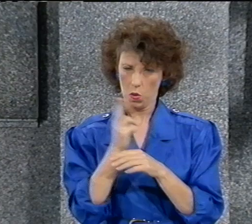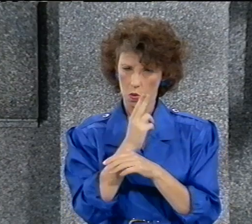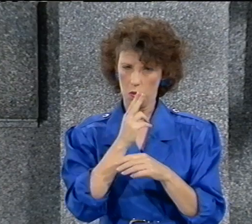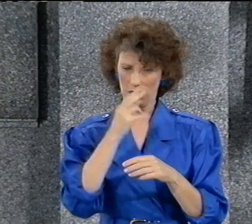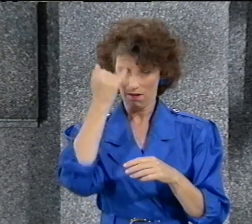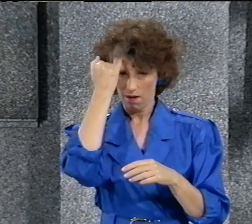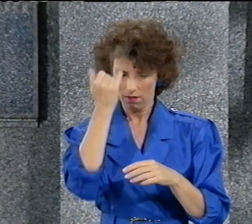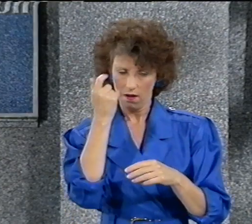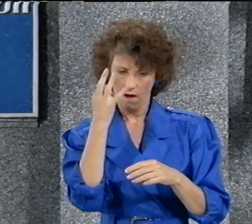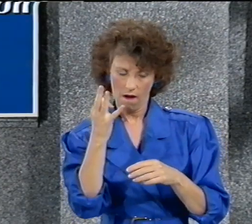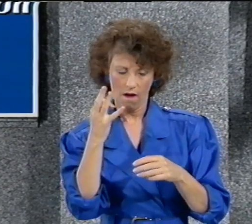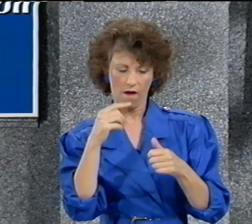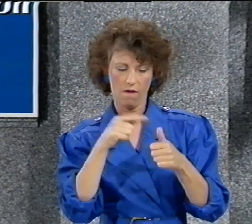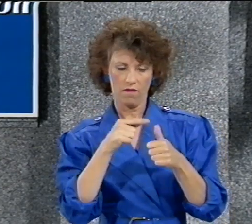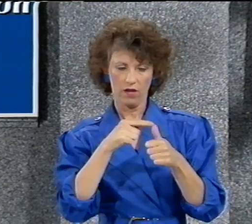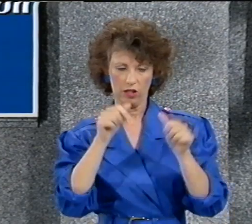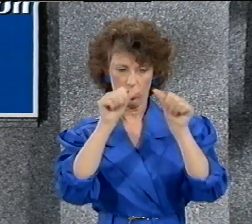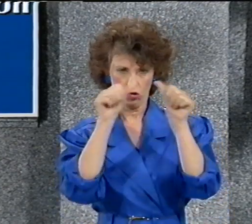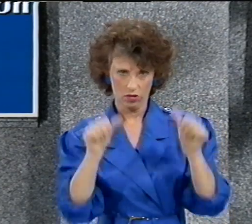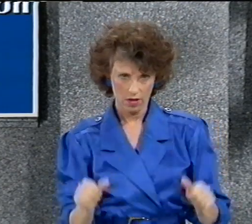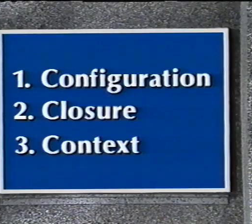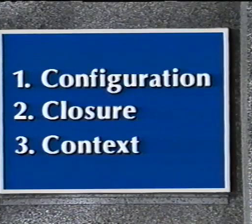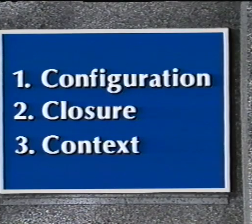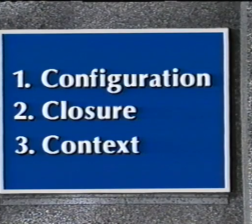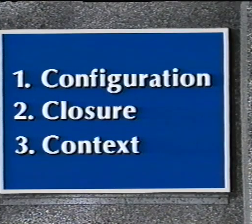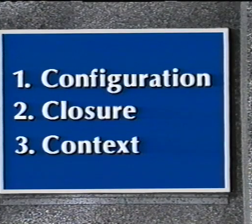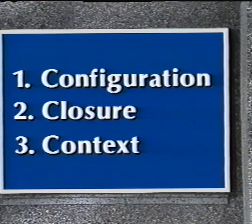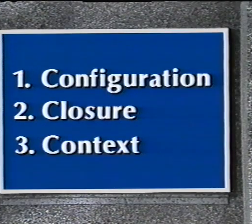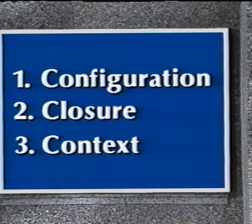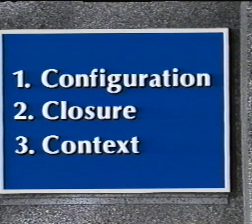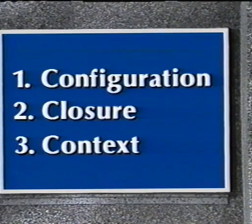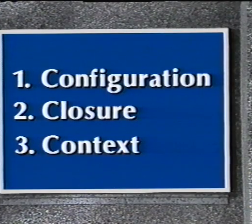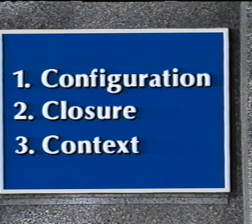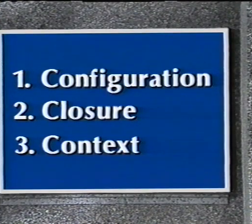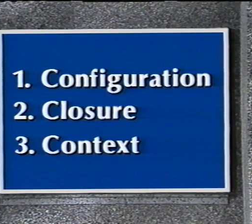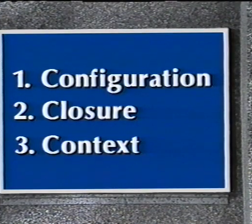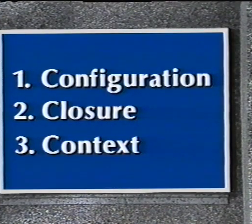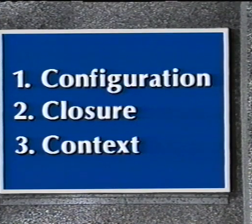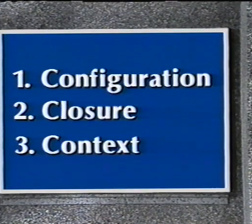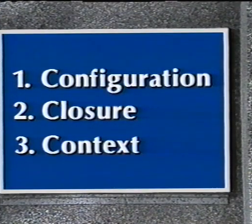I want you to use the idea of configuration,